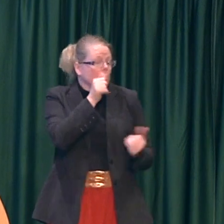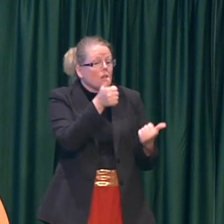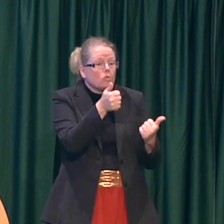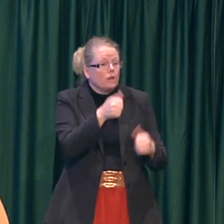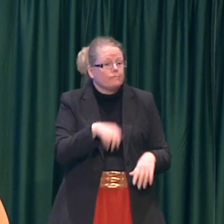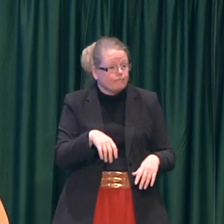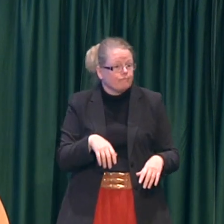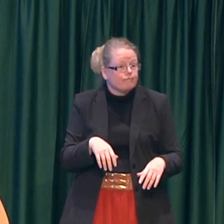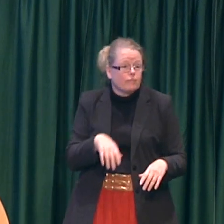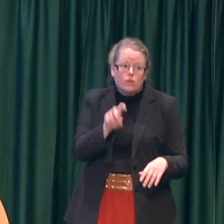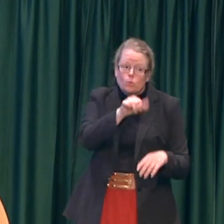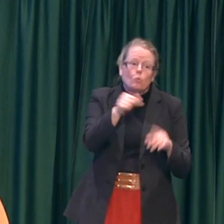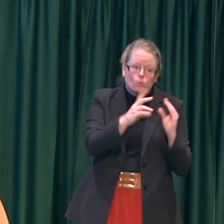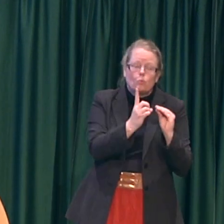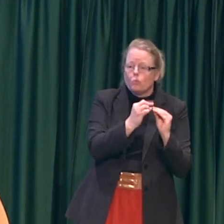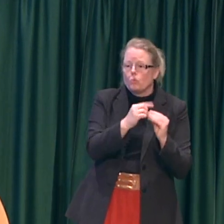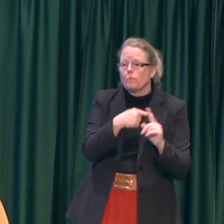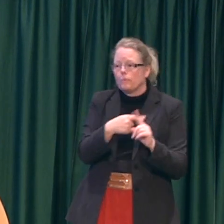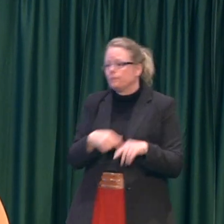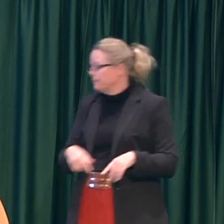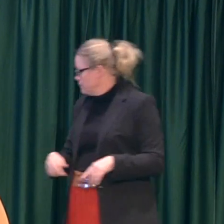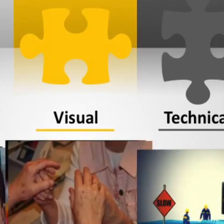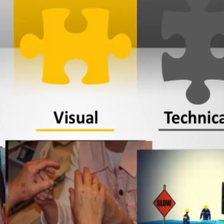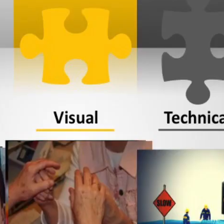So that person agrees with you that there's more private.